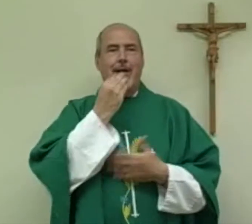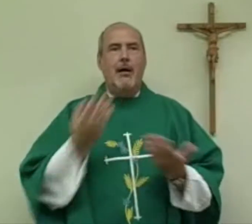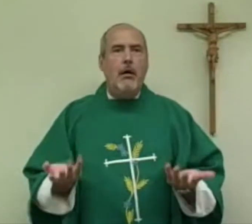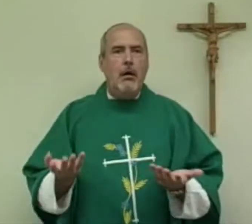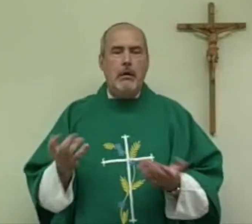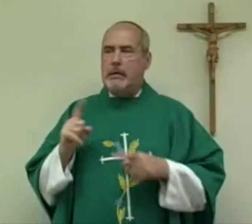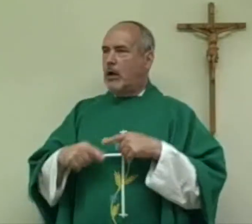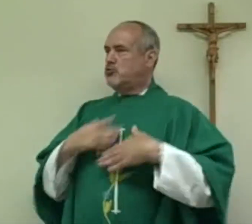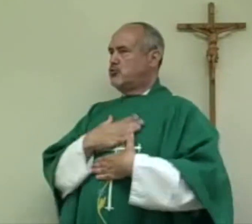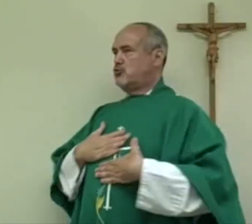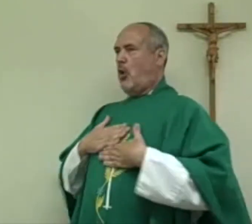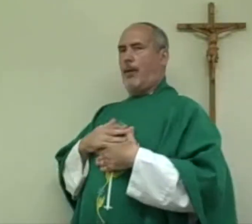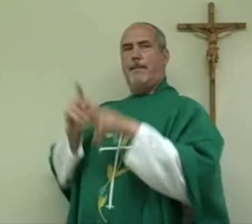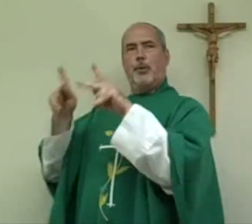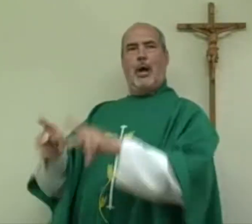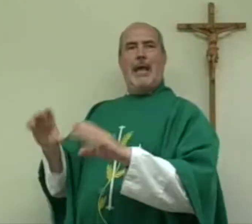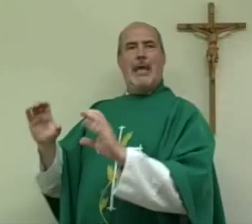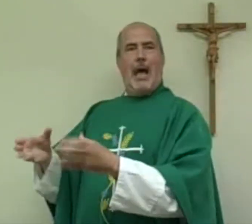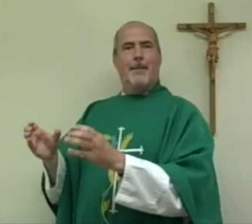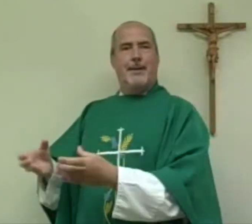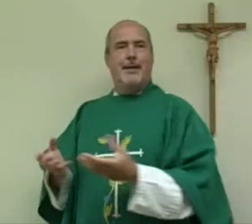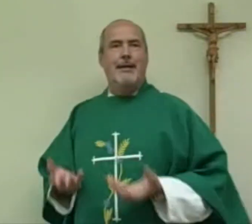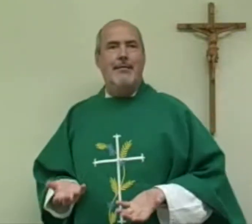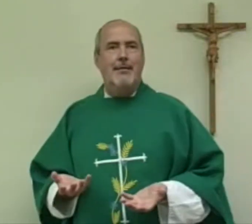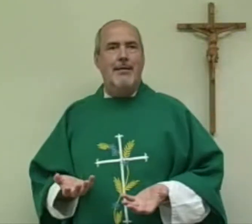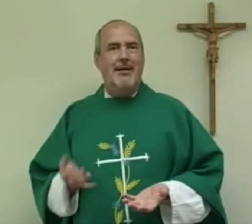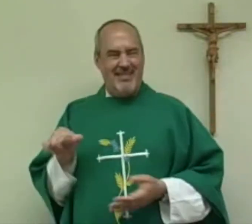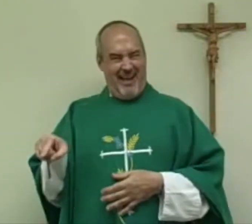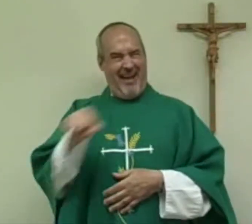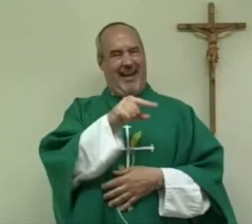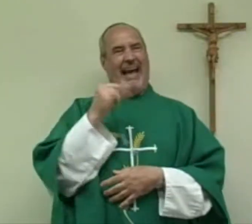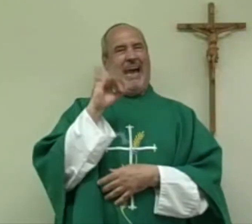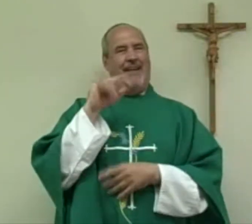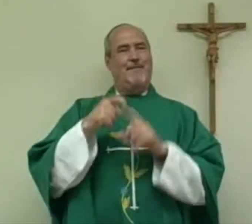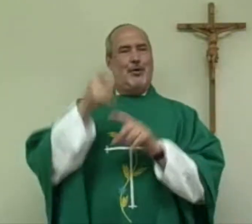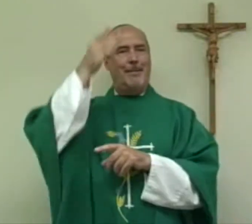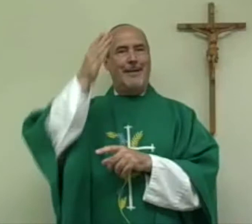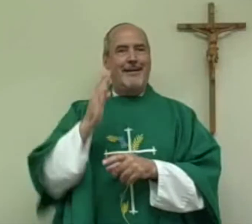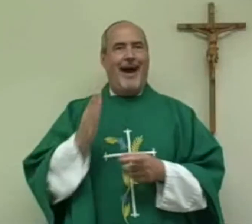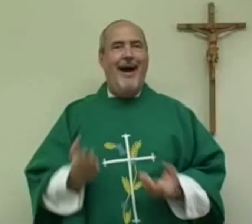flowers, the goodness of the food, and I wouldn't enjoy chatting with my friend.